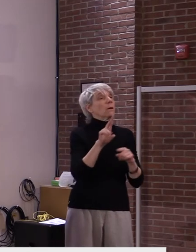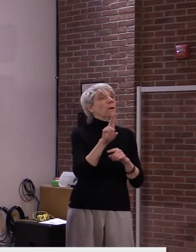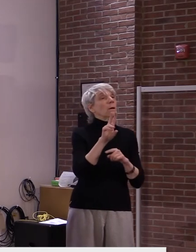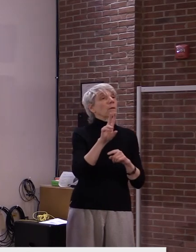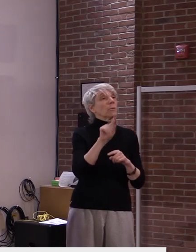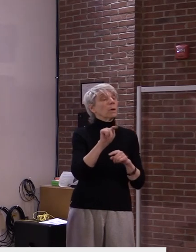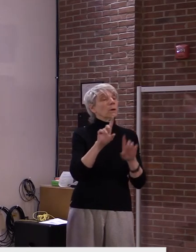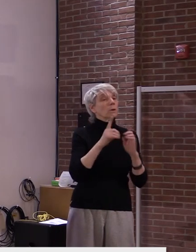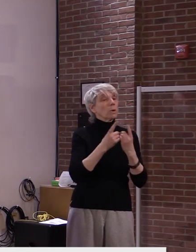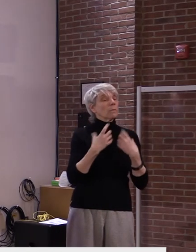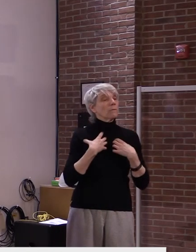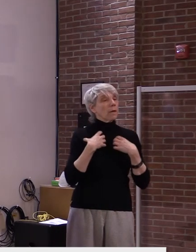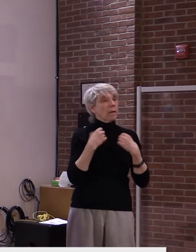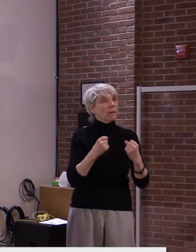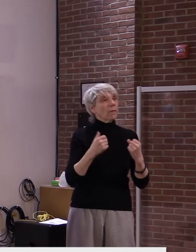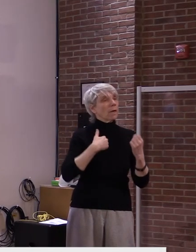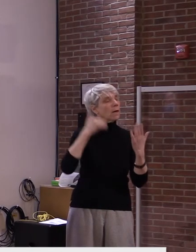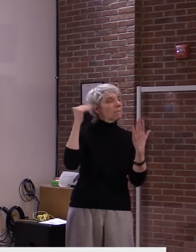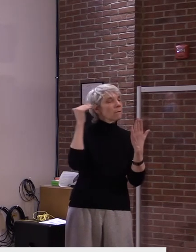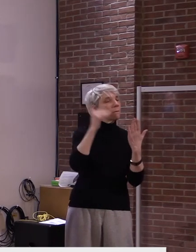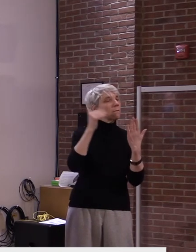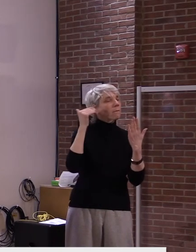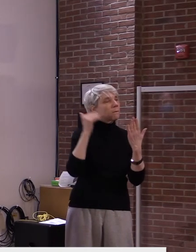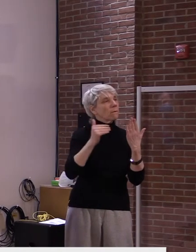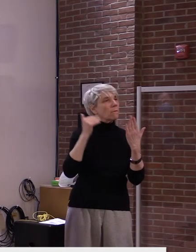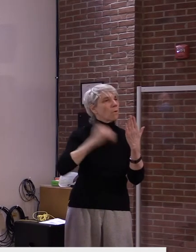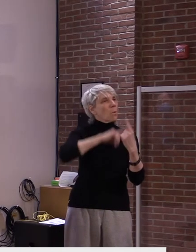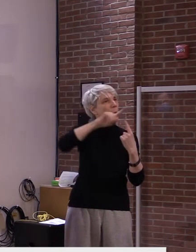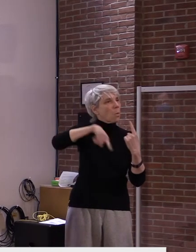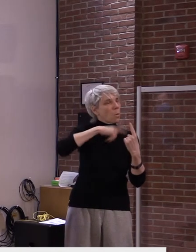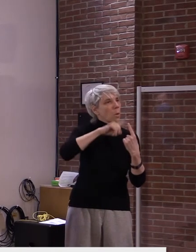and the deadlines that they're setting?